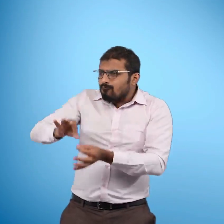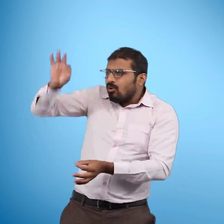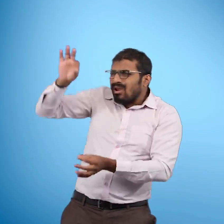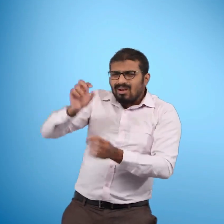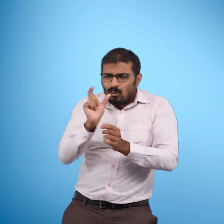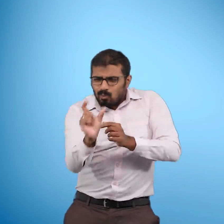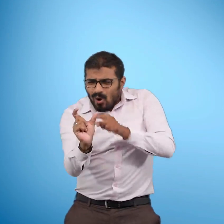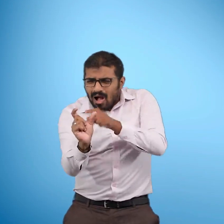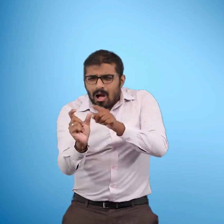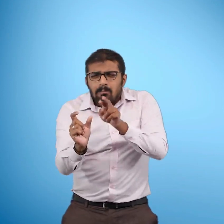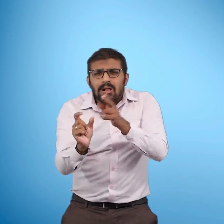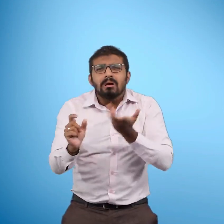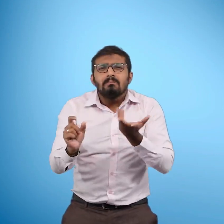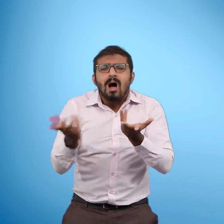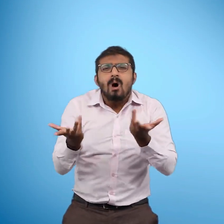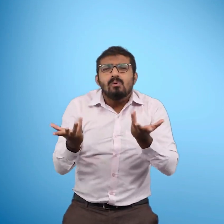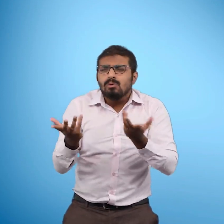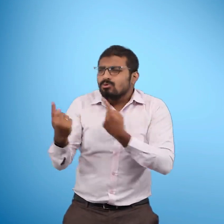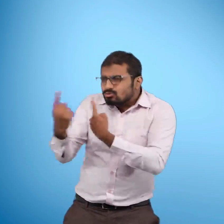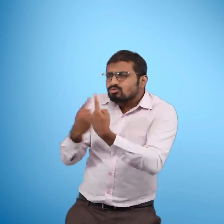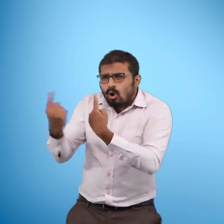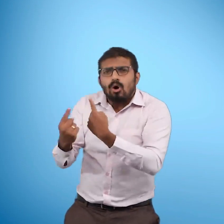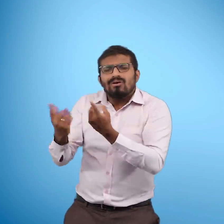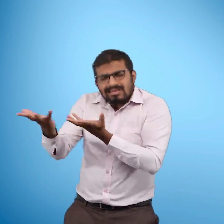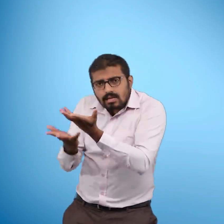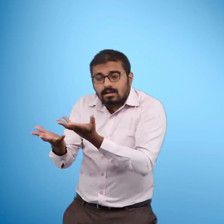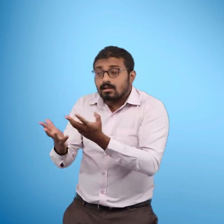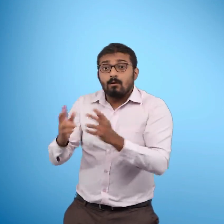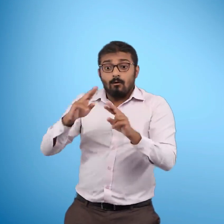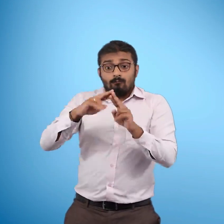often to talk about our own heights. Children can use their